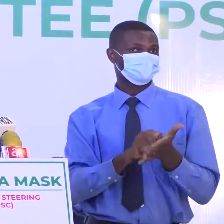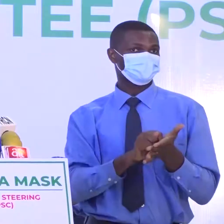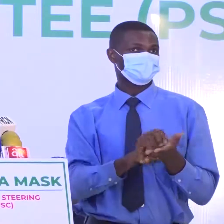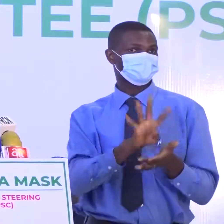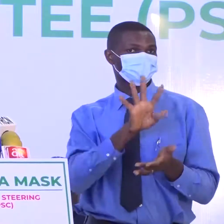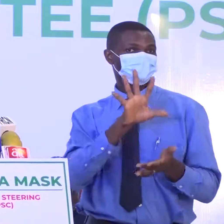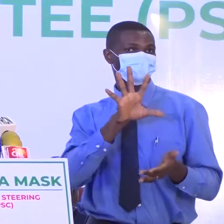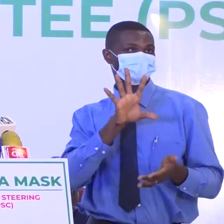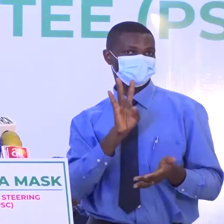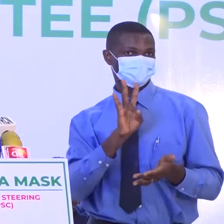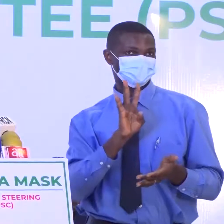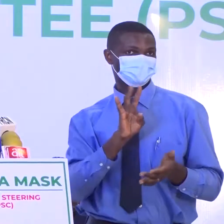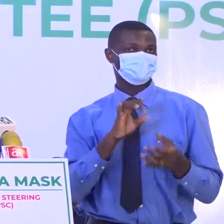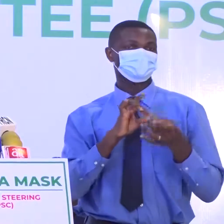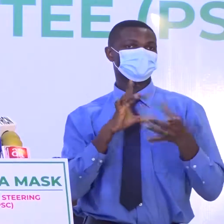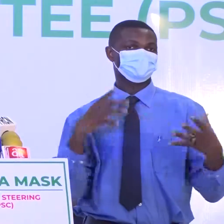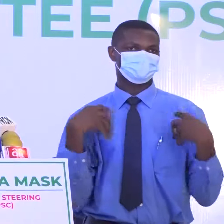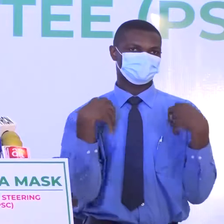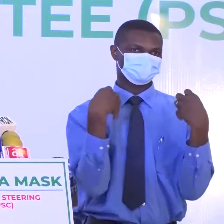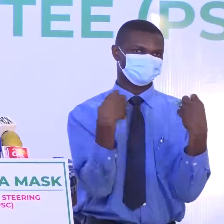4,447 and discharged at